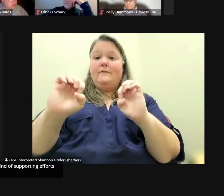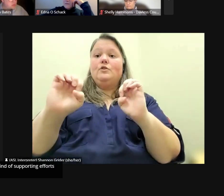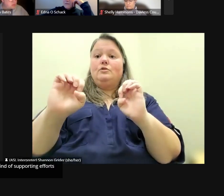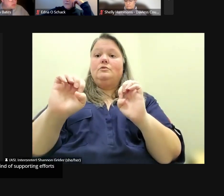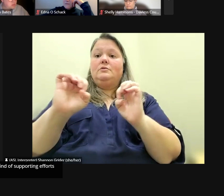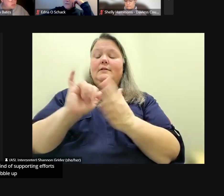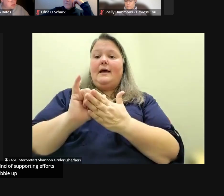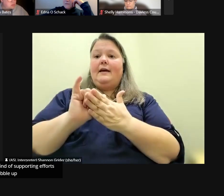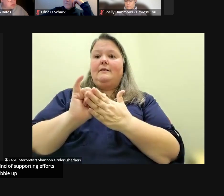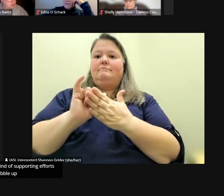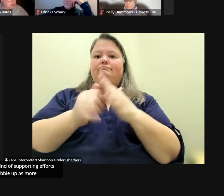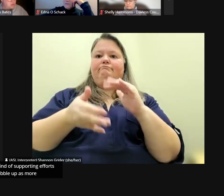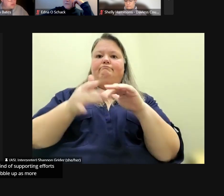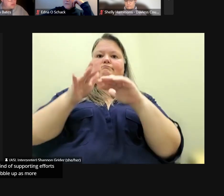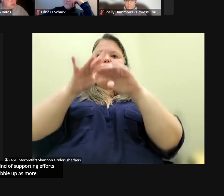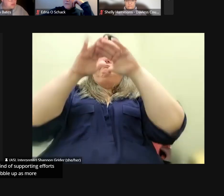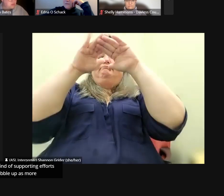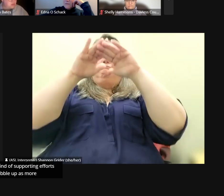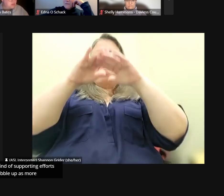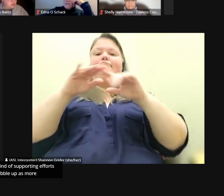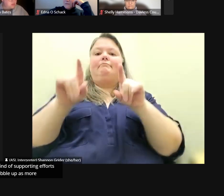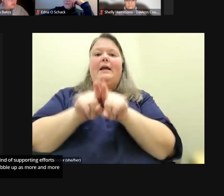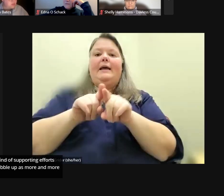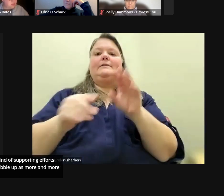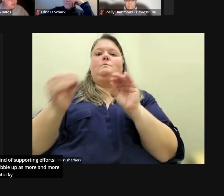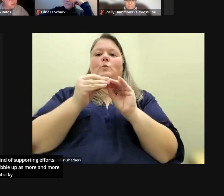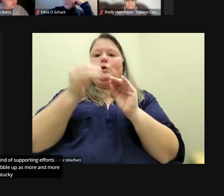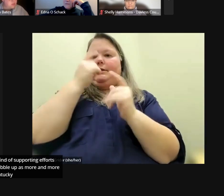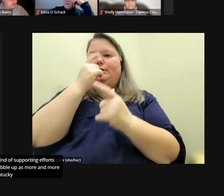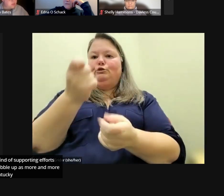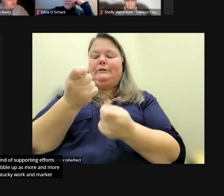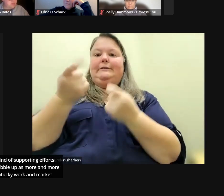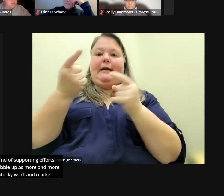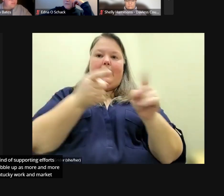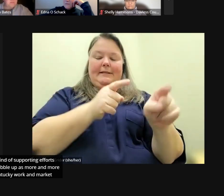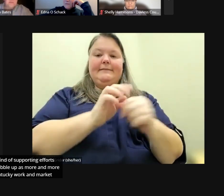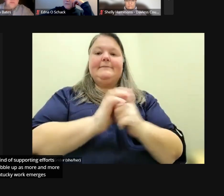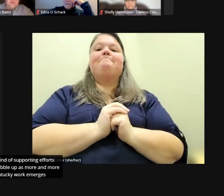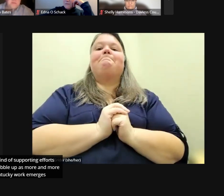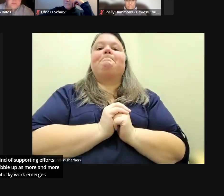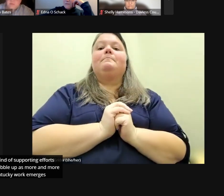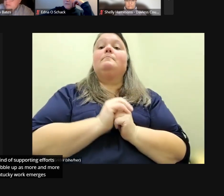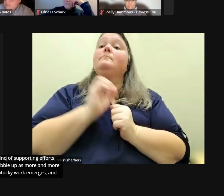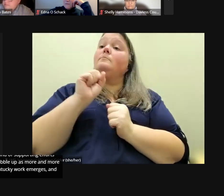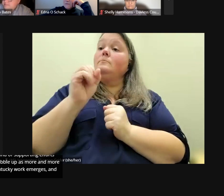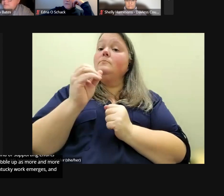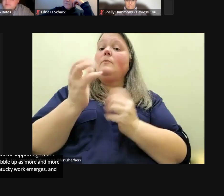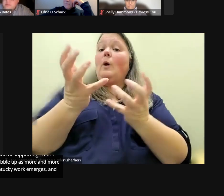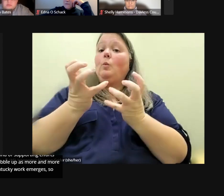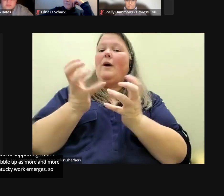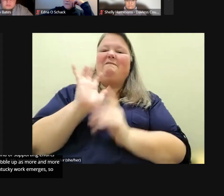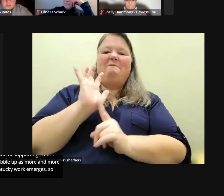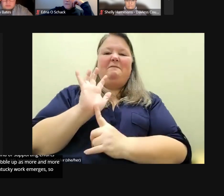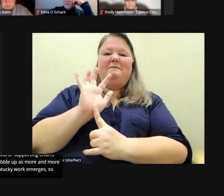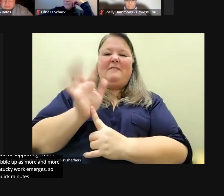and more interest around the Kentucky work emerges. So wanted to just spend 5 quick minutes updating